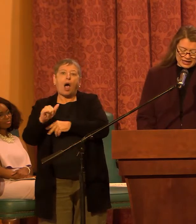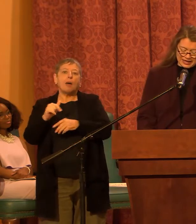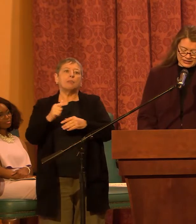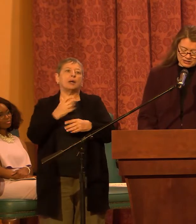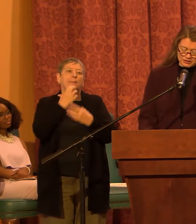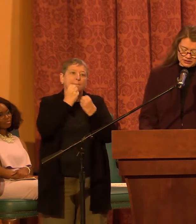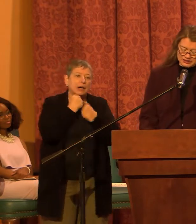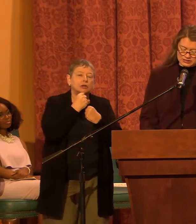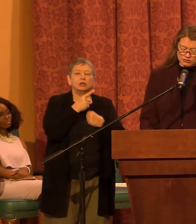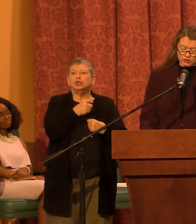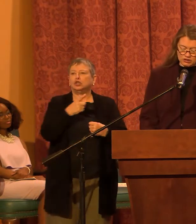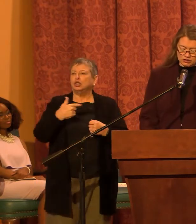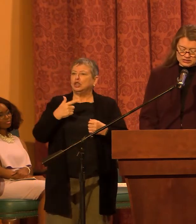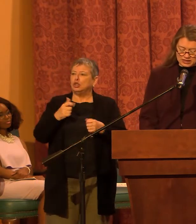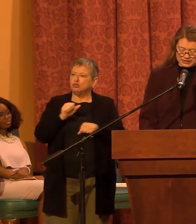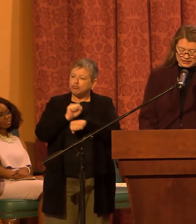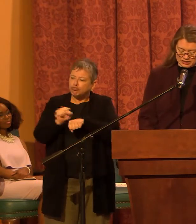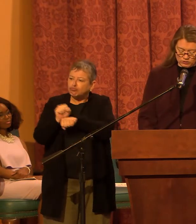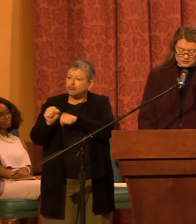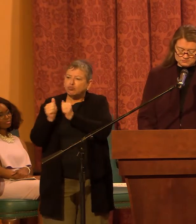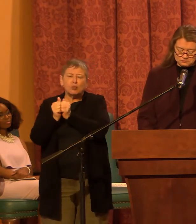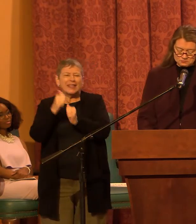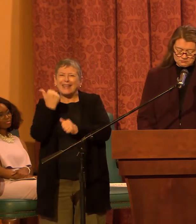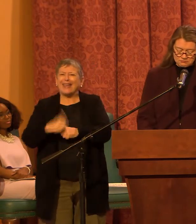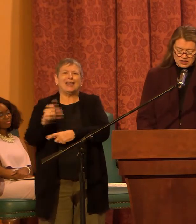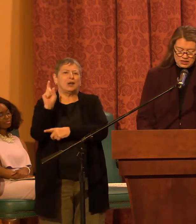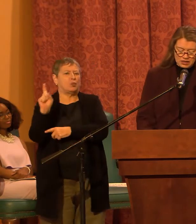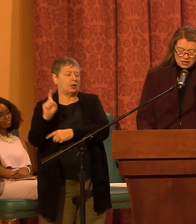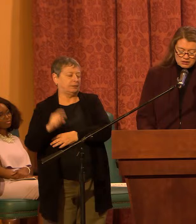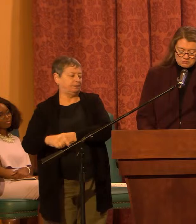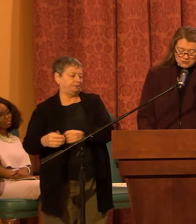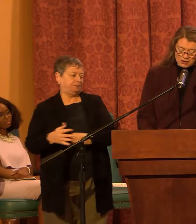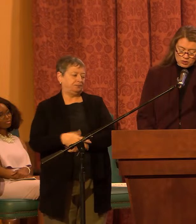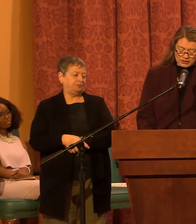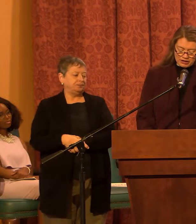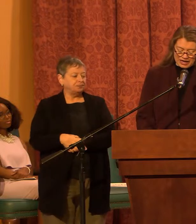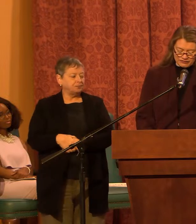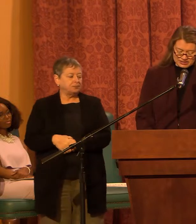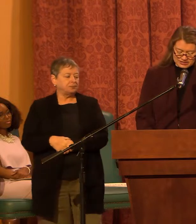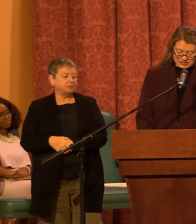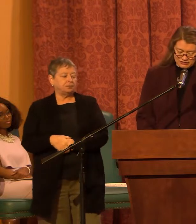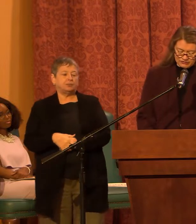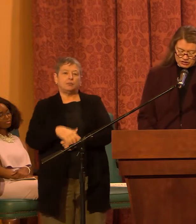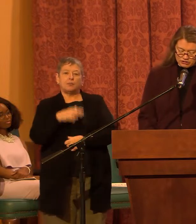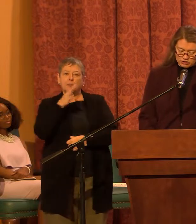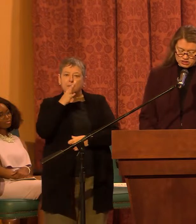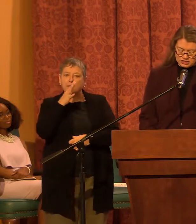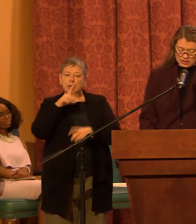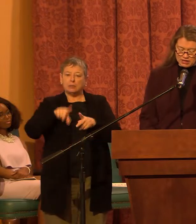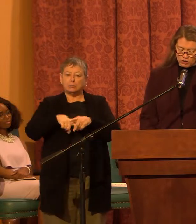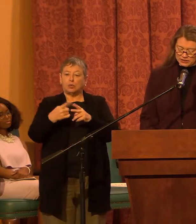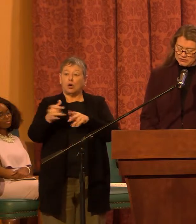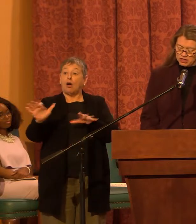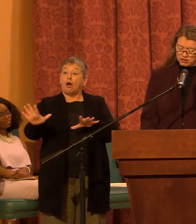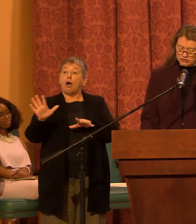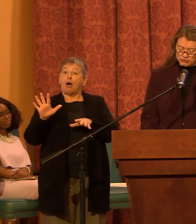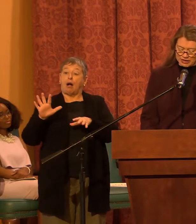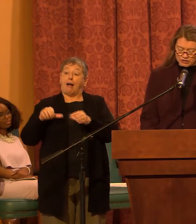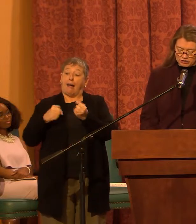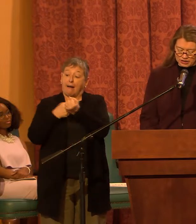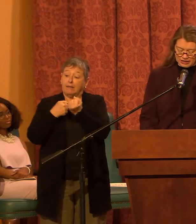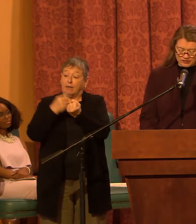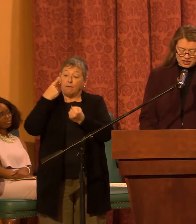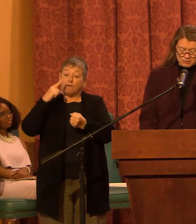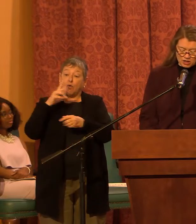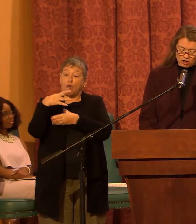held and had the ability to work alongside anyone. Mom wanted her advocacy for inclusion to not only be heard